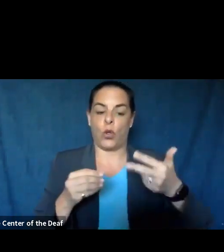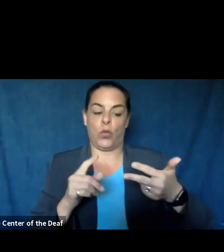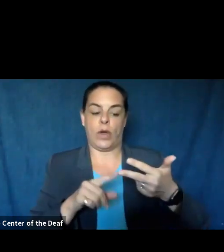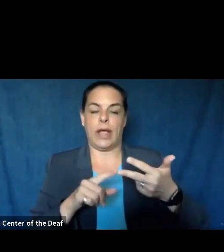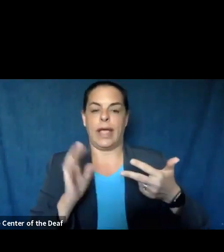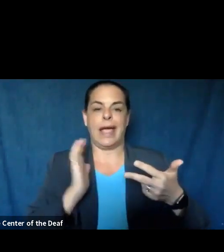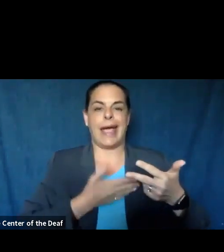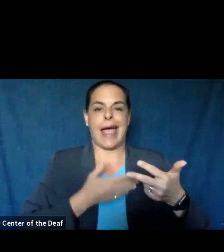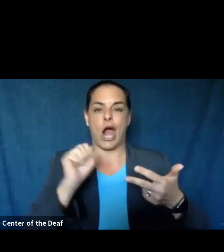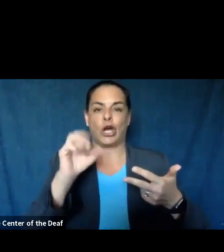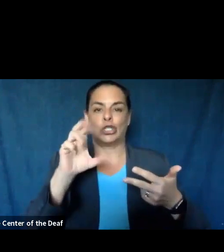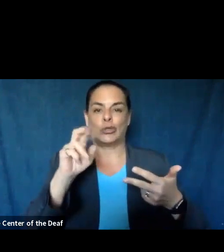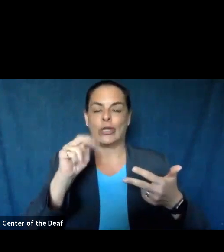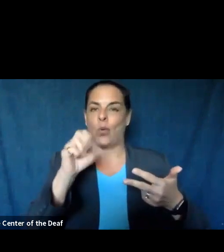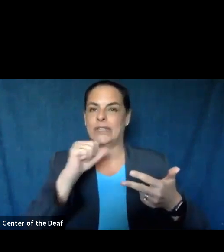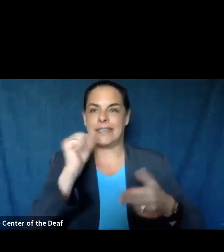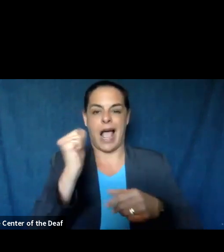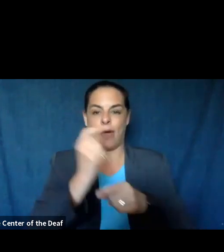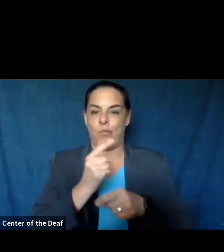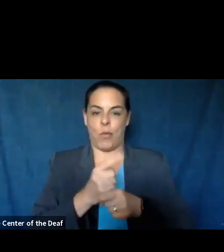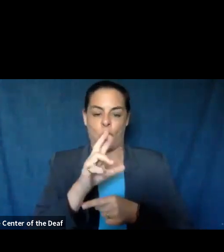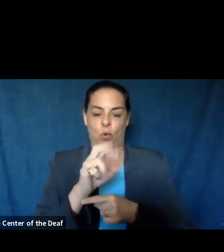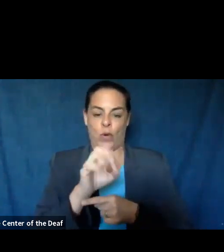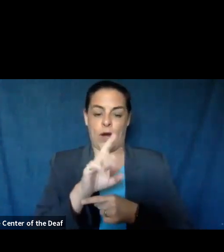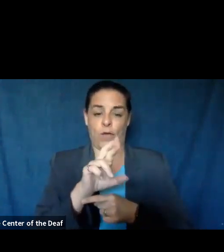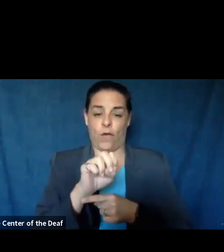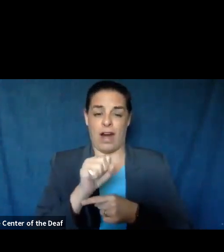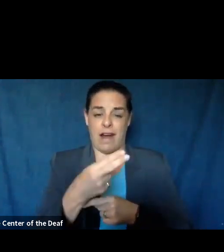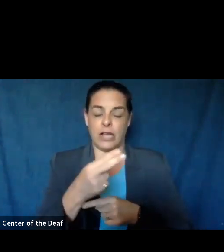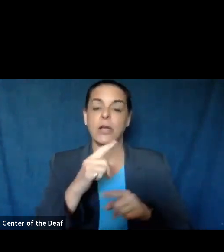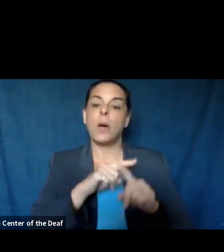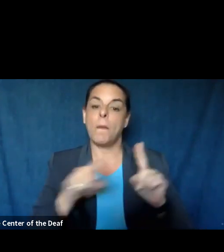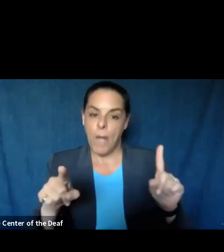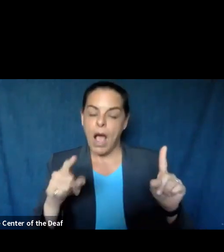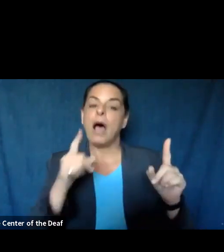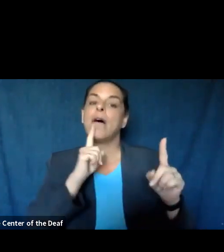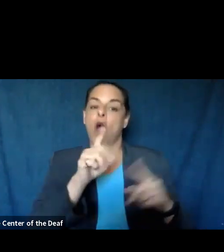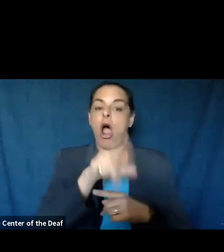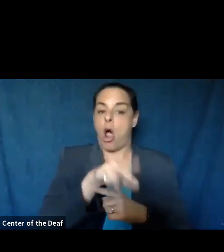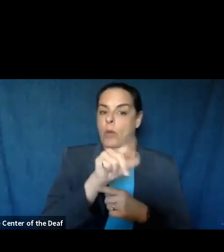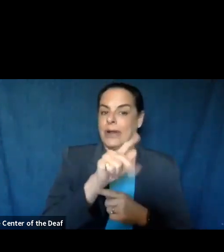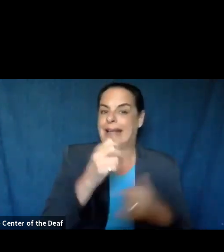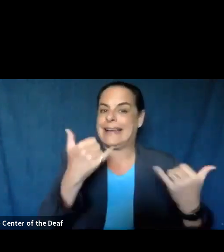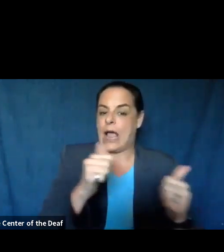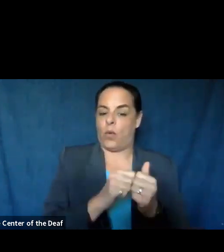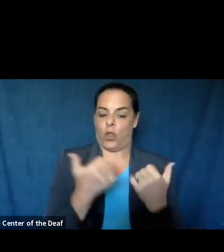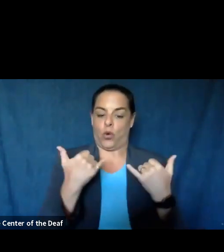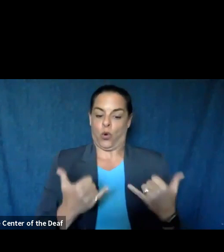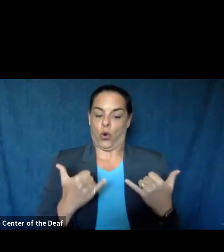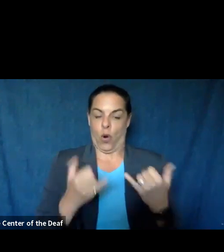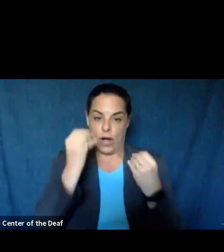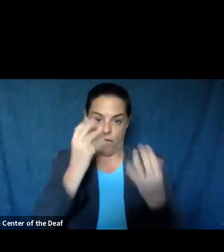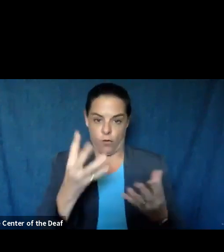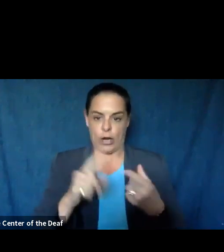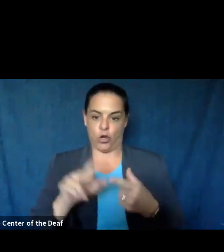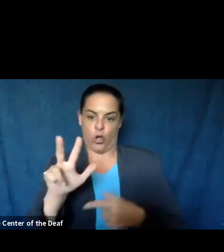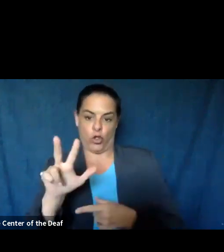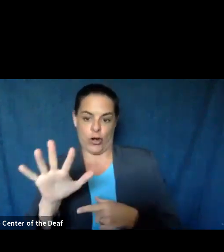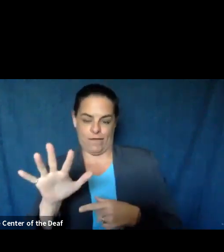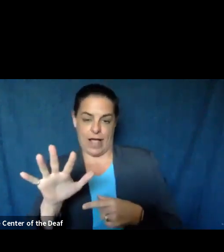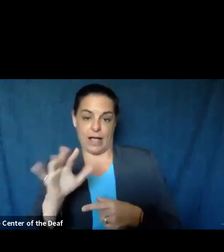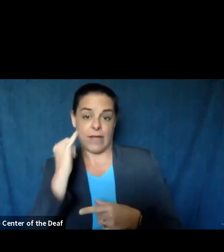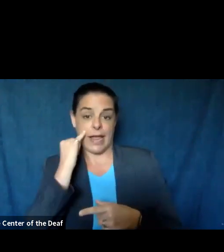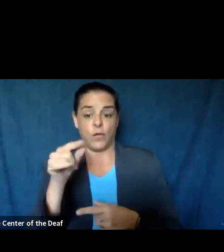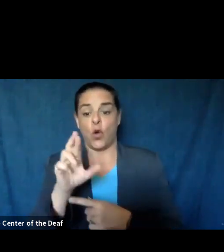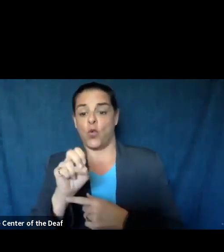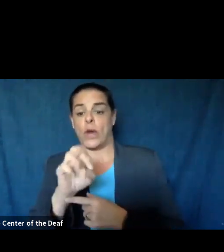properly refreshed there. So those numbers are updated with our currently designated KCHD EPI support team at 35. So if you refresh